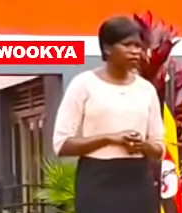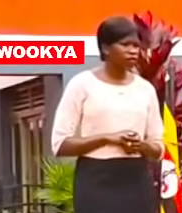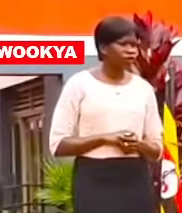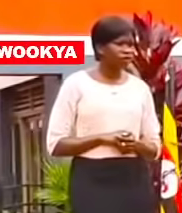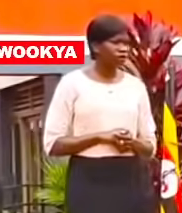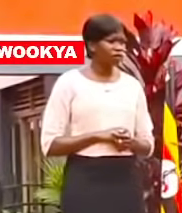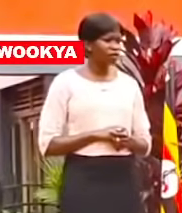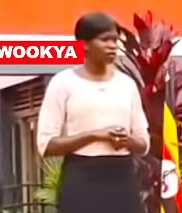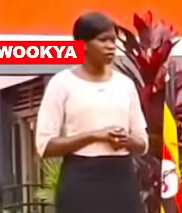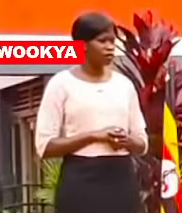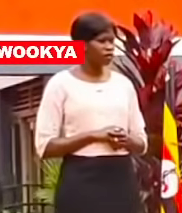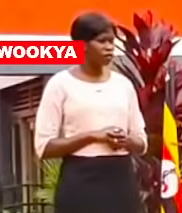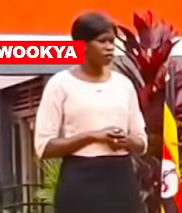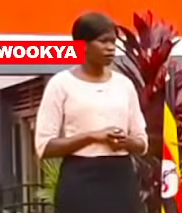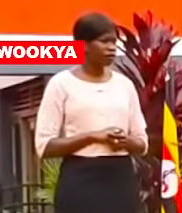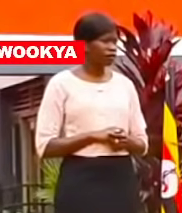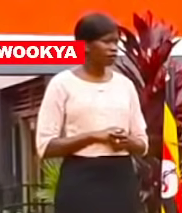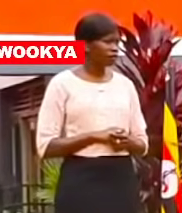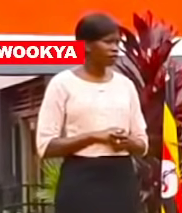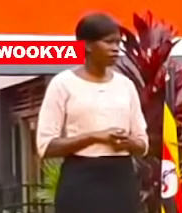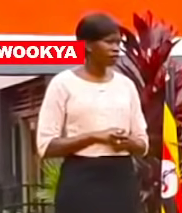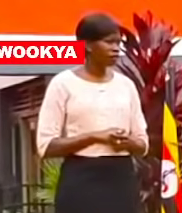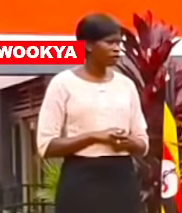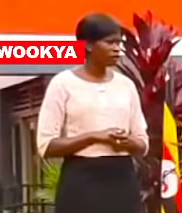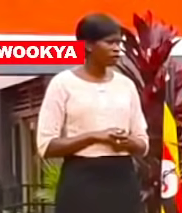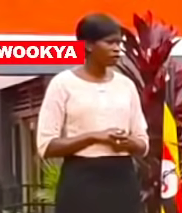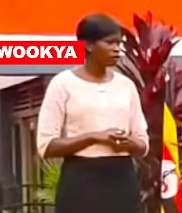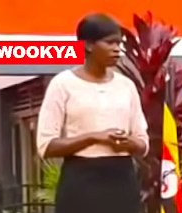Okay, there's many